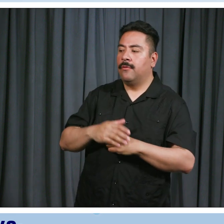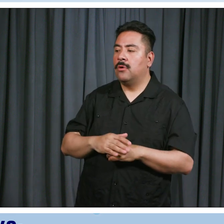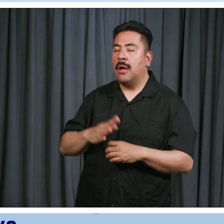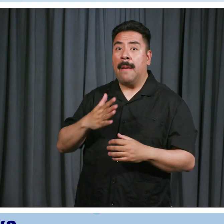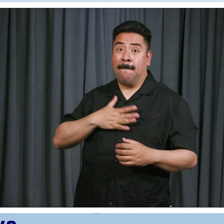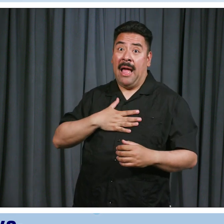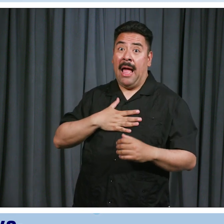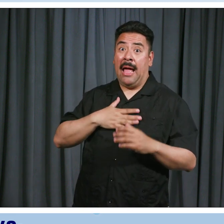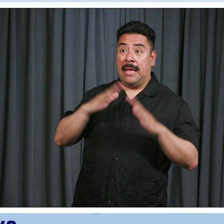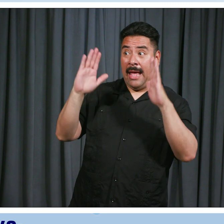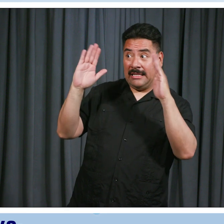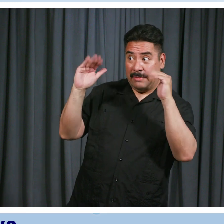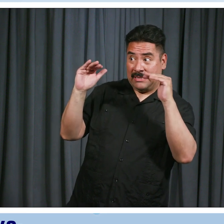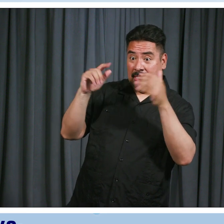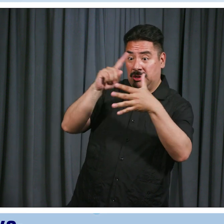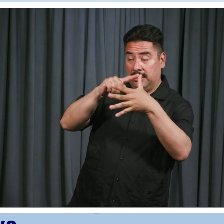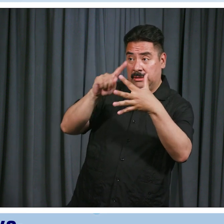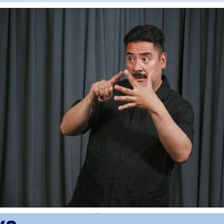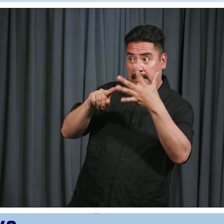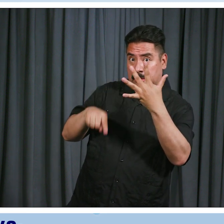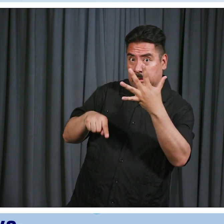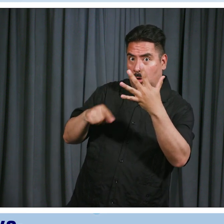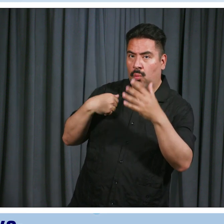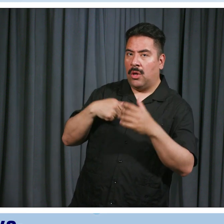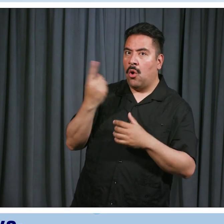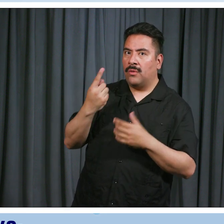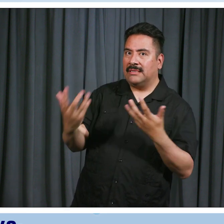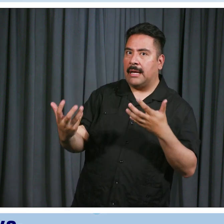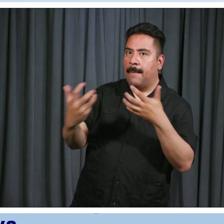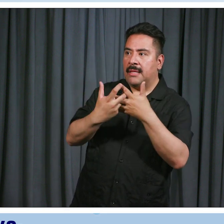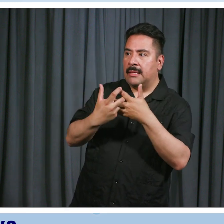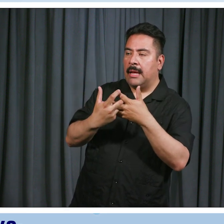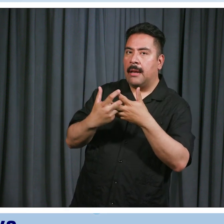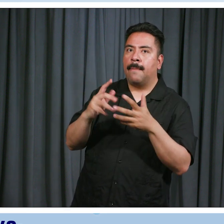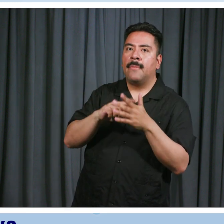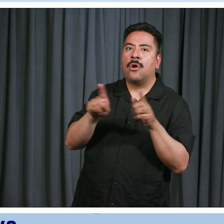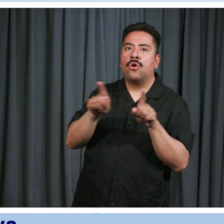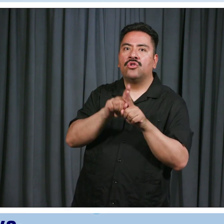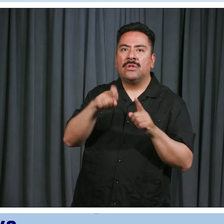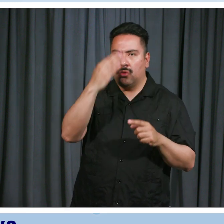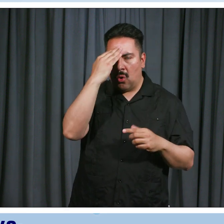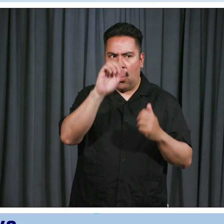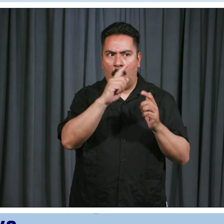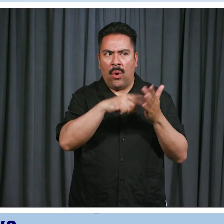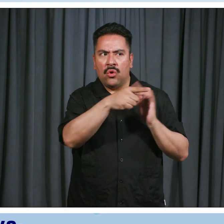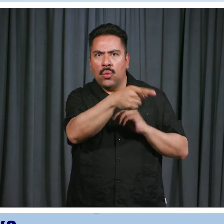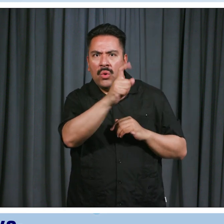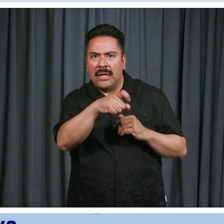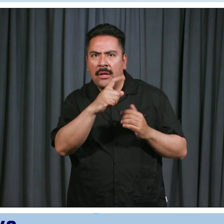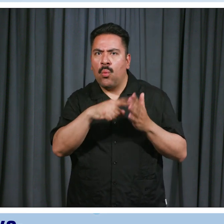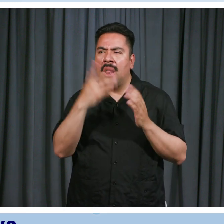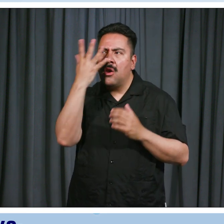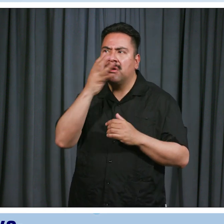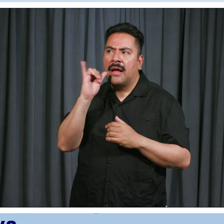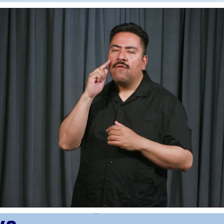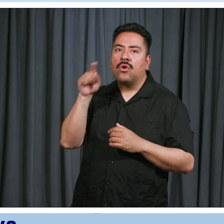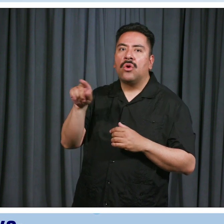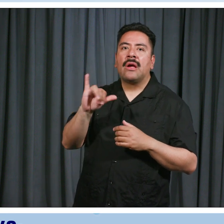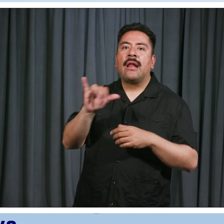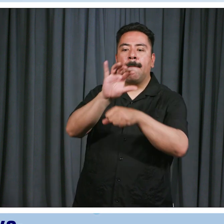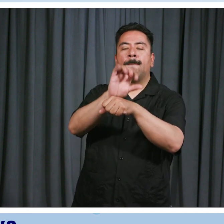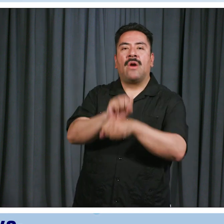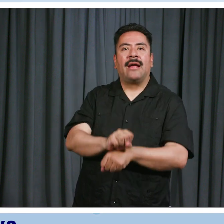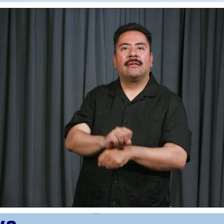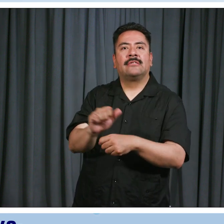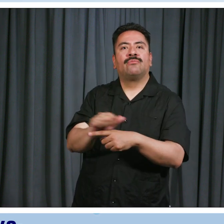are my expectations, and we will always accommodate what you need, but we also need to know what you need. How does that look like for you? So it's kind of practicing